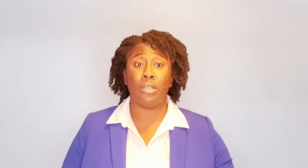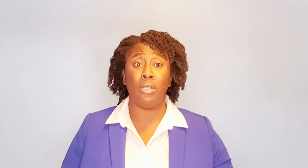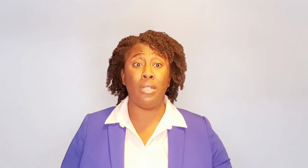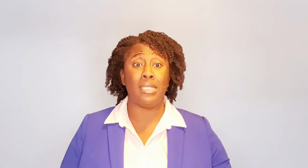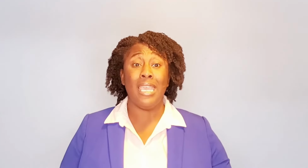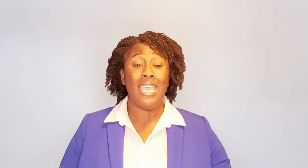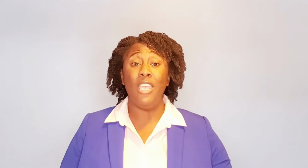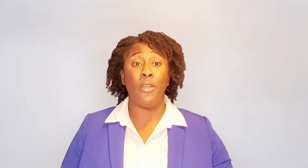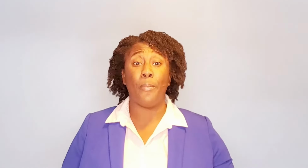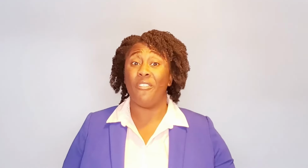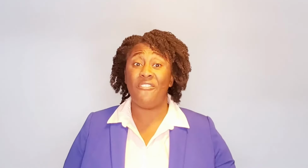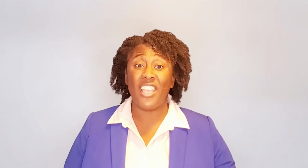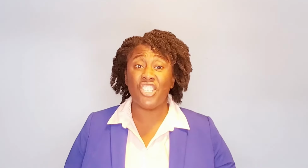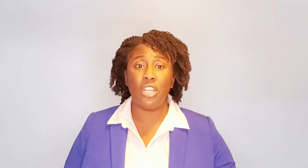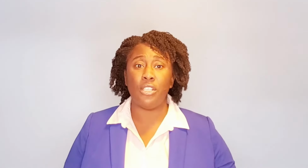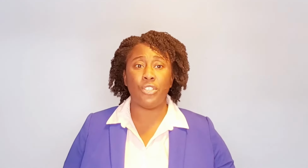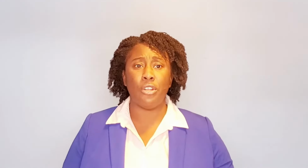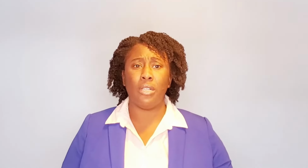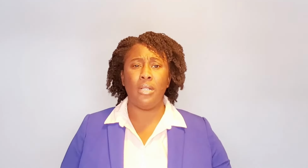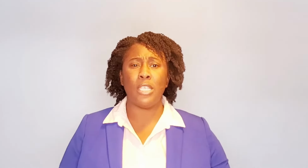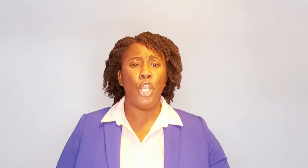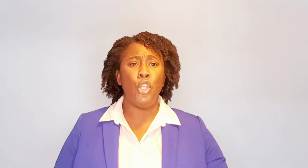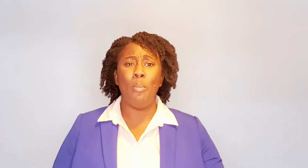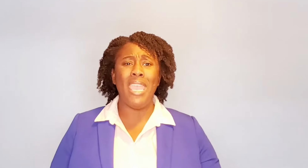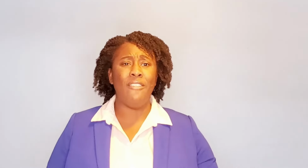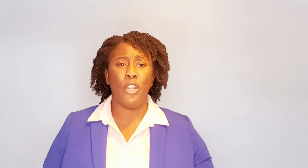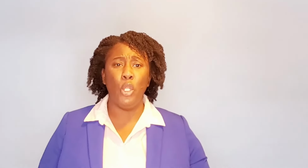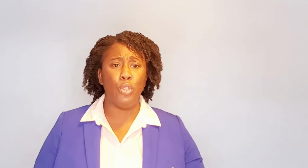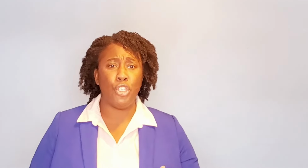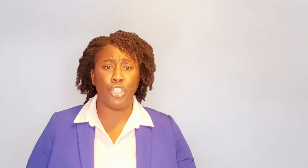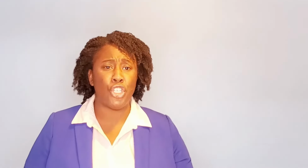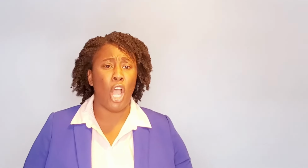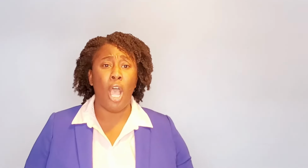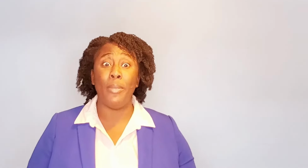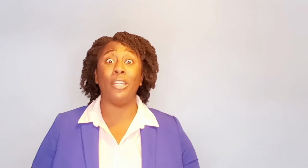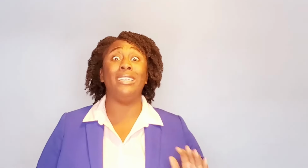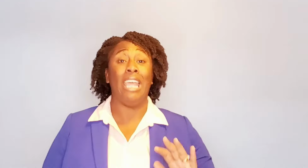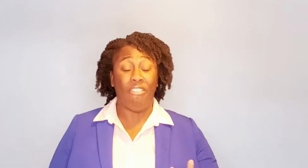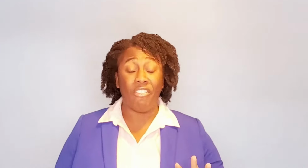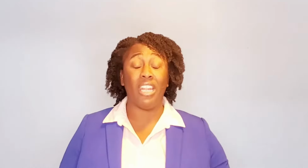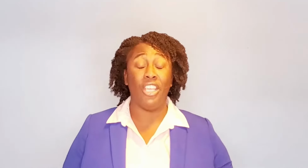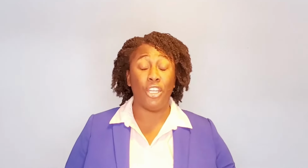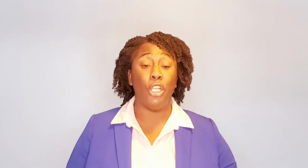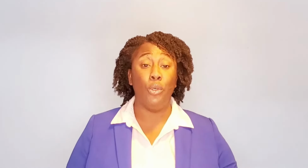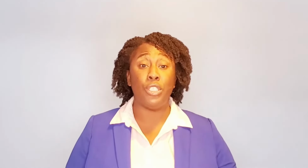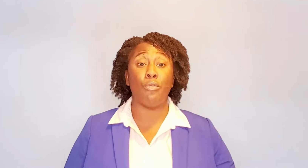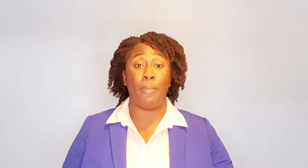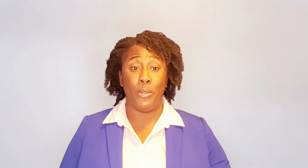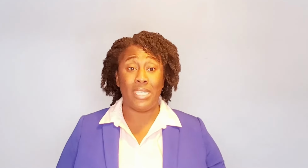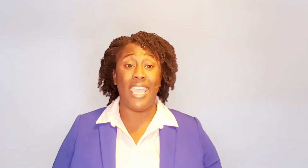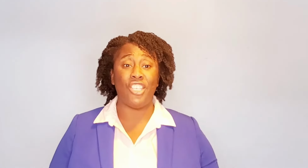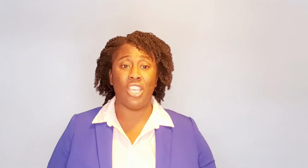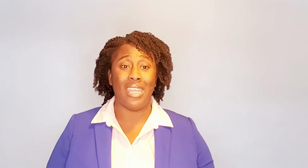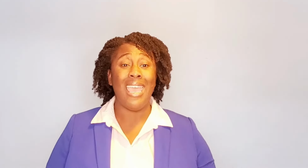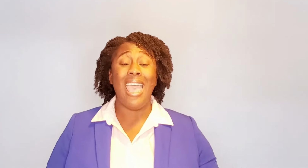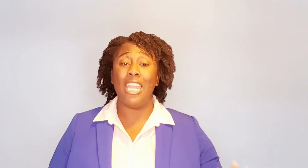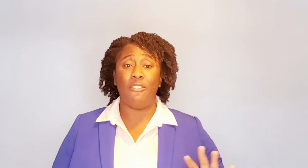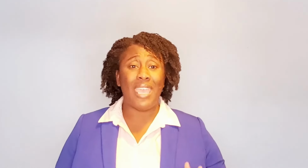circles, even professional circles. You may even lose your job. You're definitely going to lose your reputation. And if